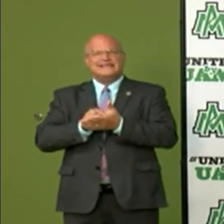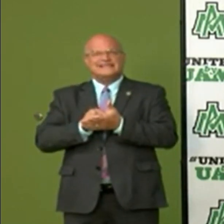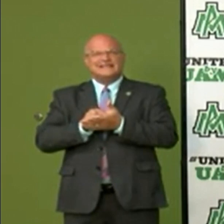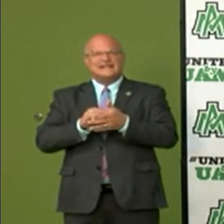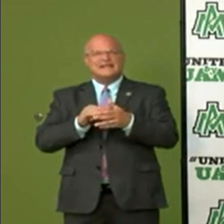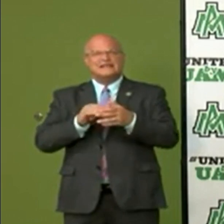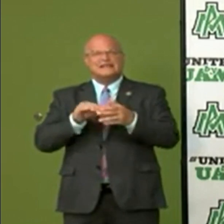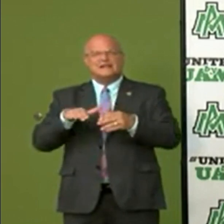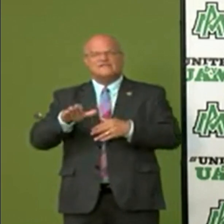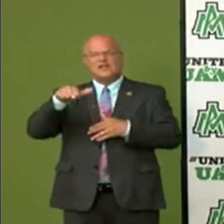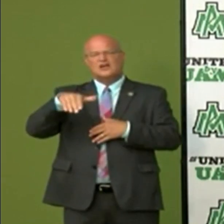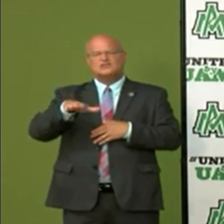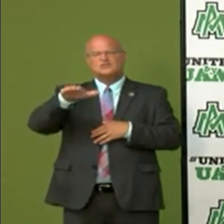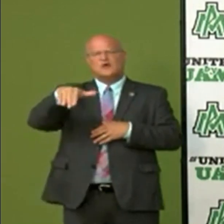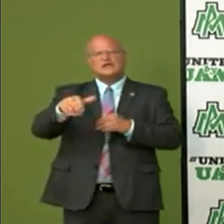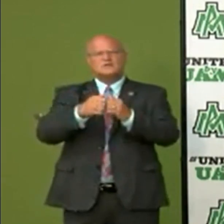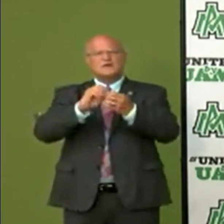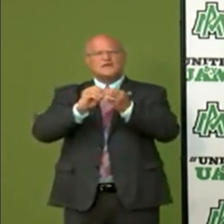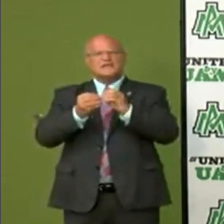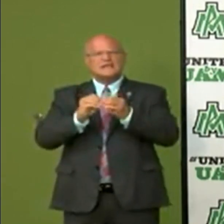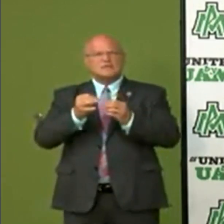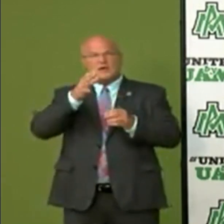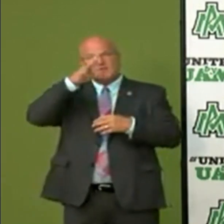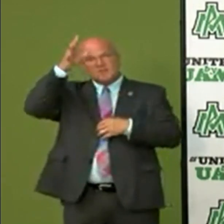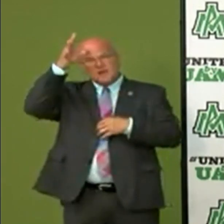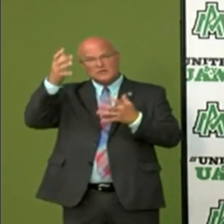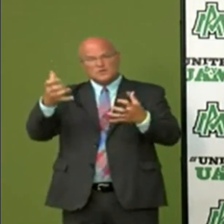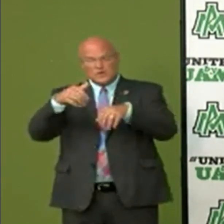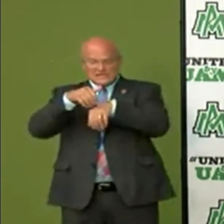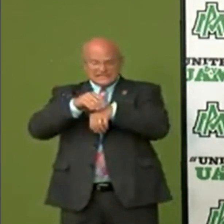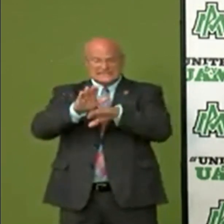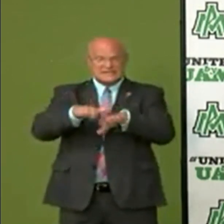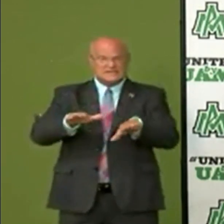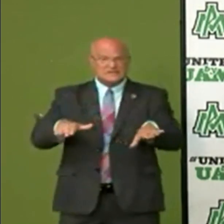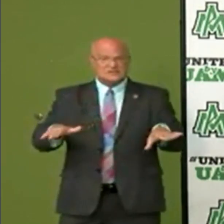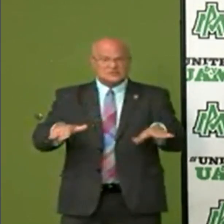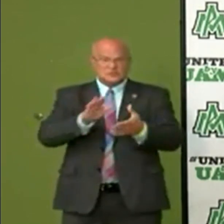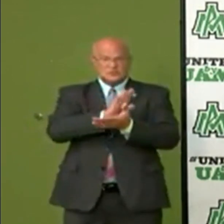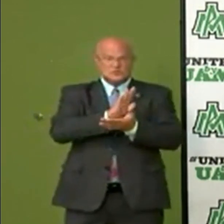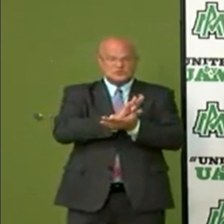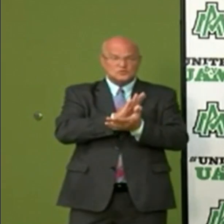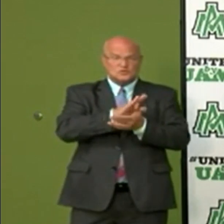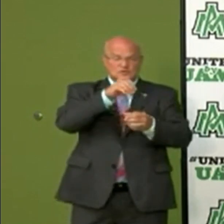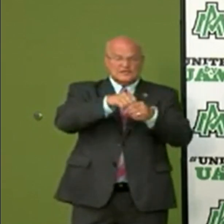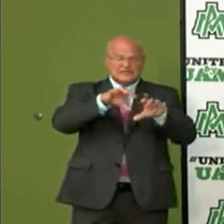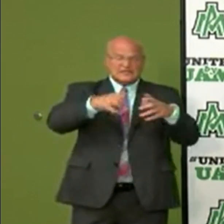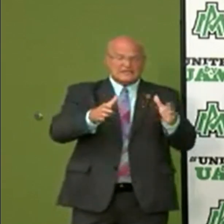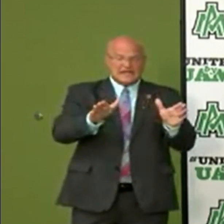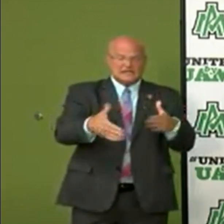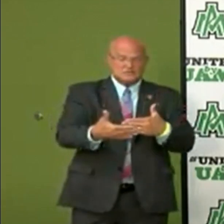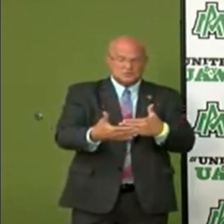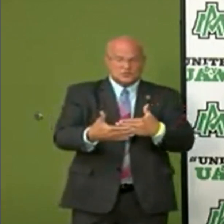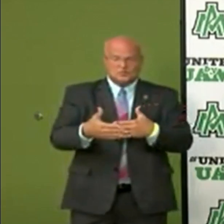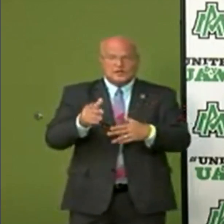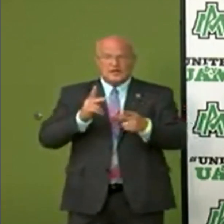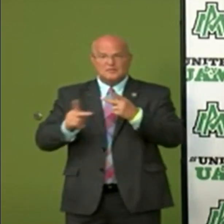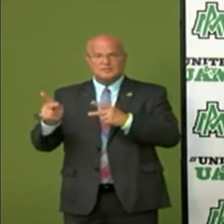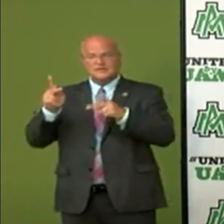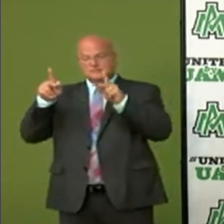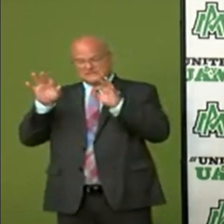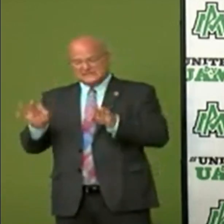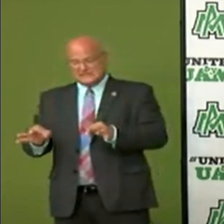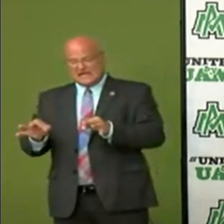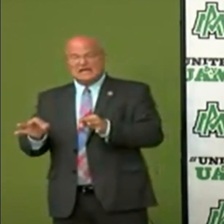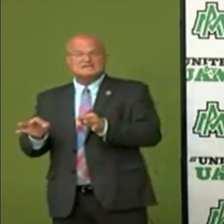a fluctuation in the number of parents that want to send their children to school for in-classroom instruction and those that opt out